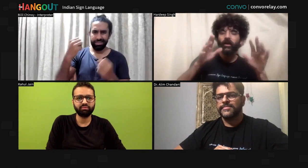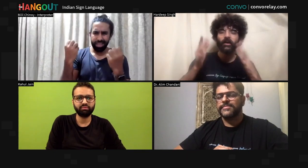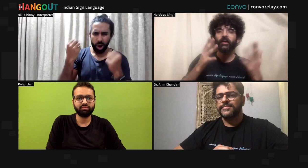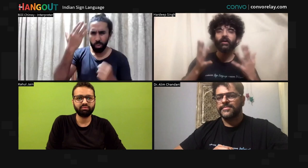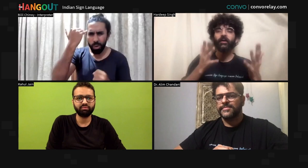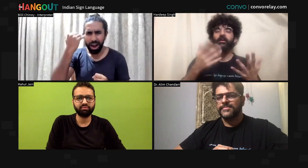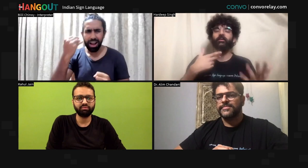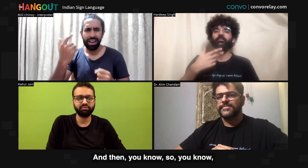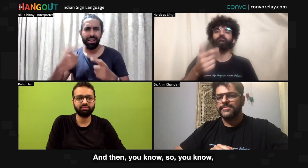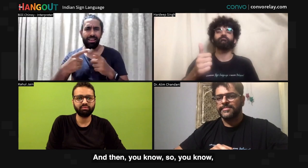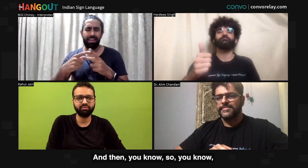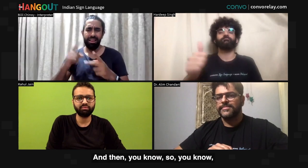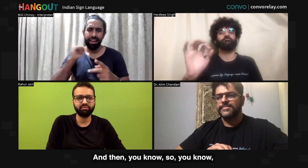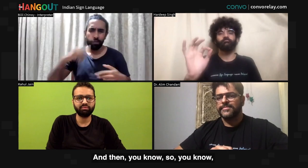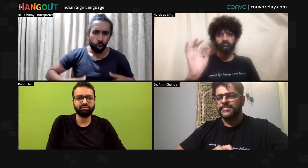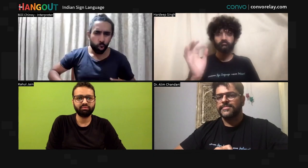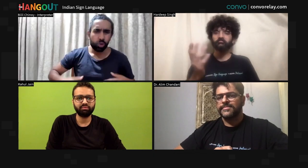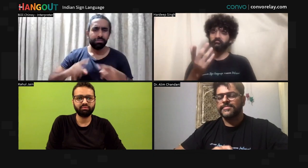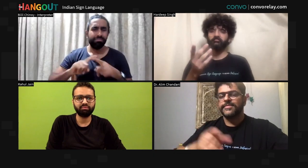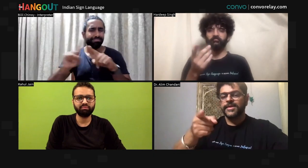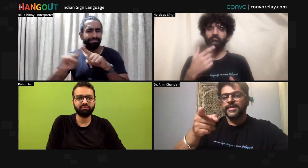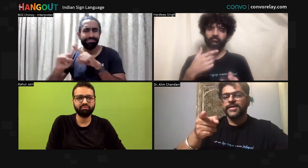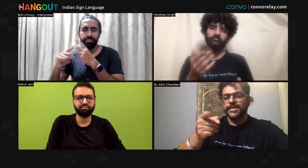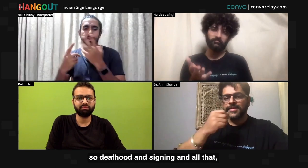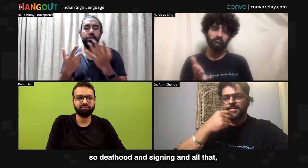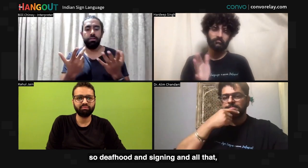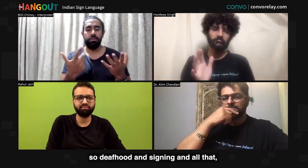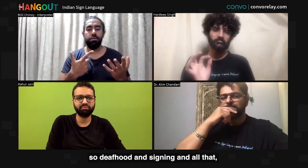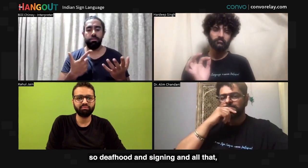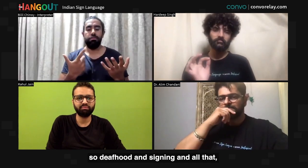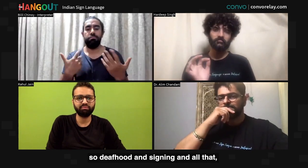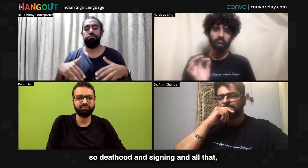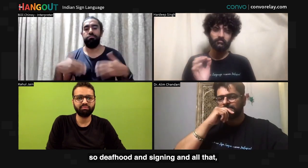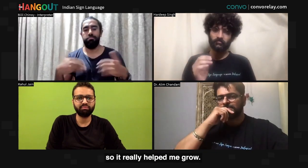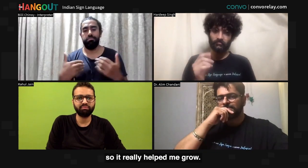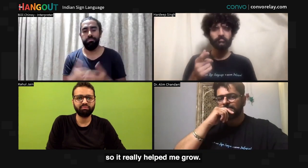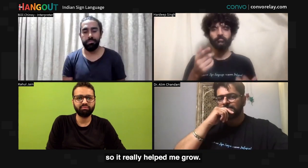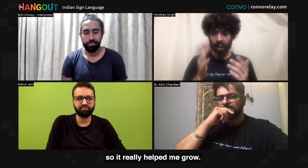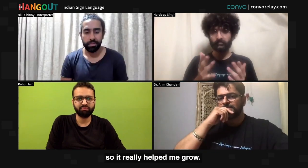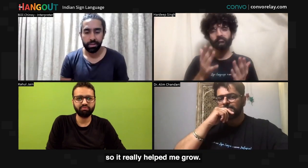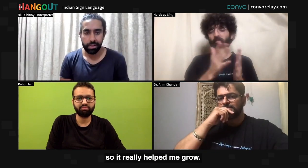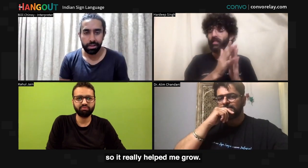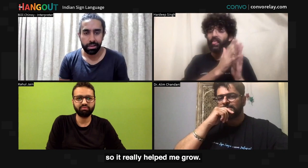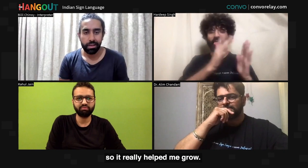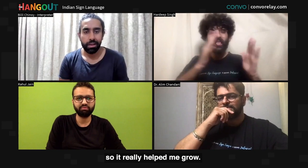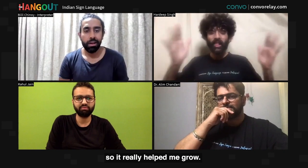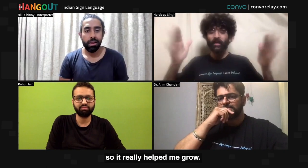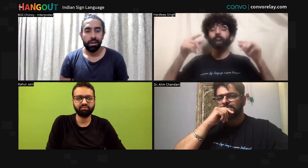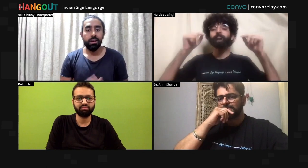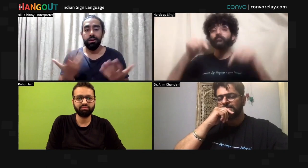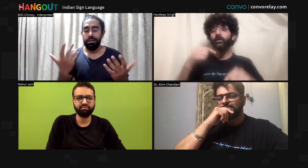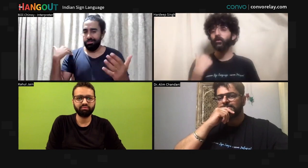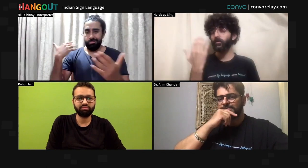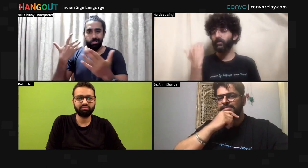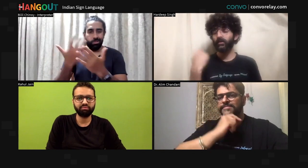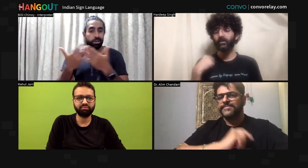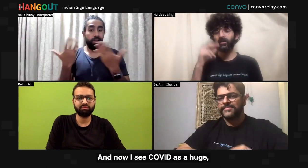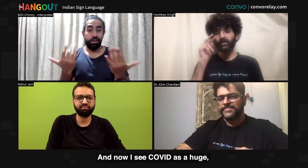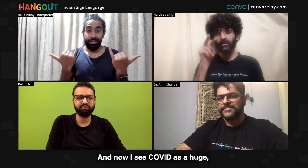And then, you know, so, you know, deafhood and signing and all that. So, really helped me grow. And now,